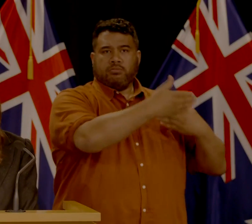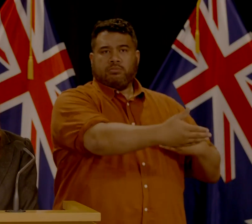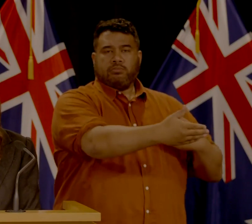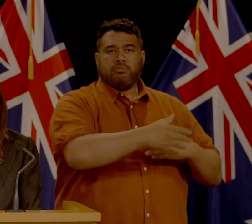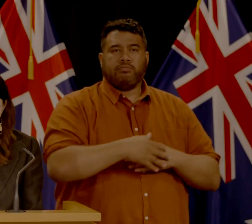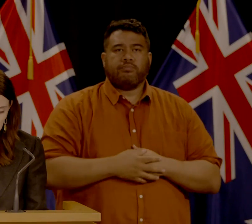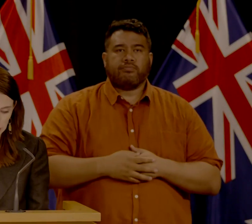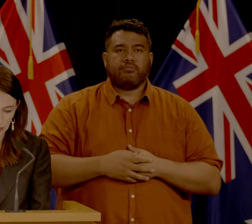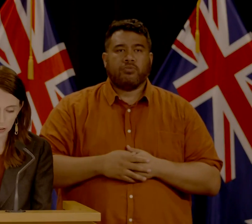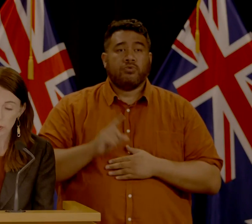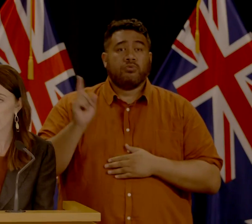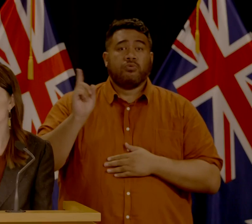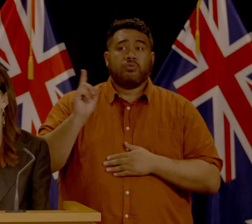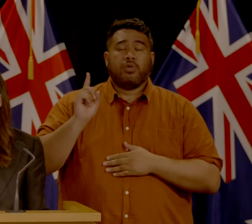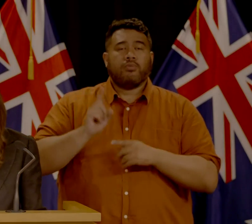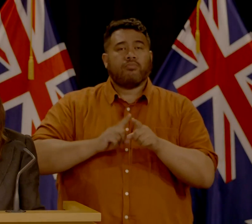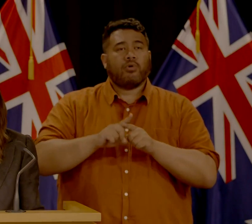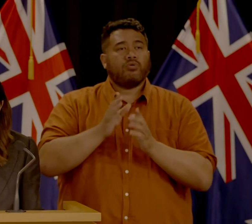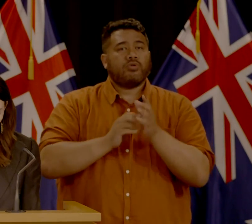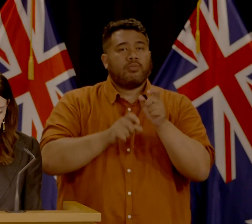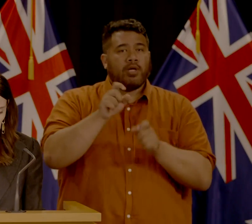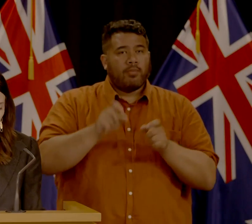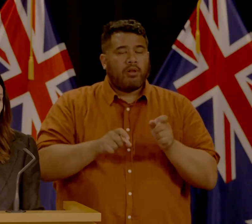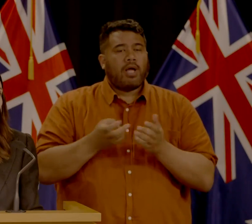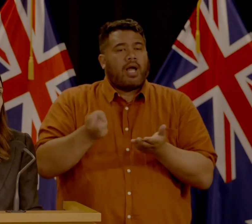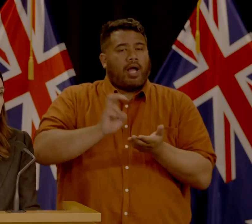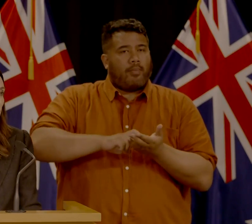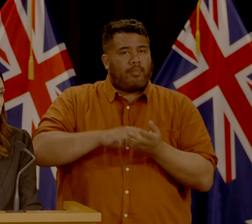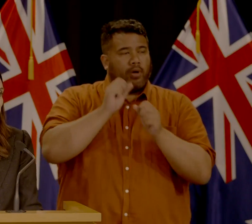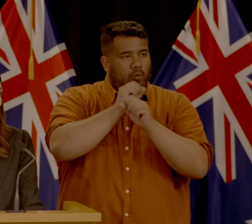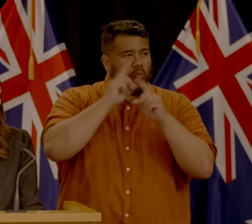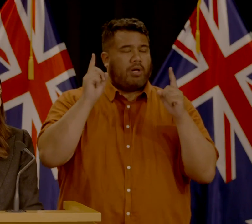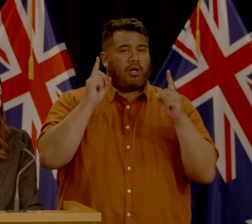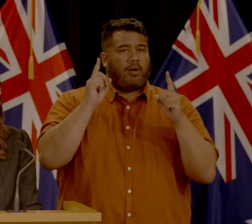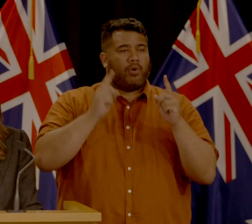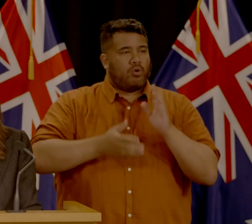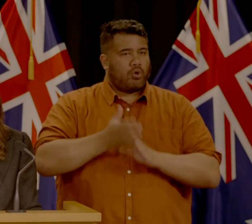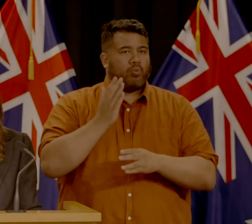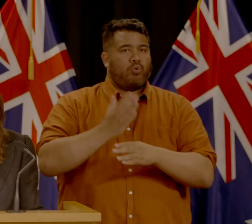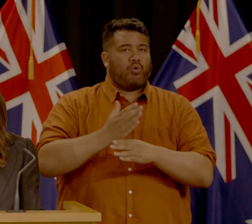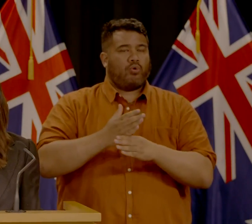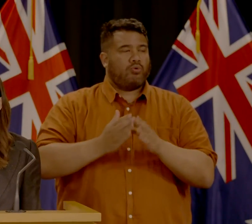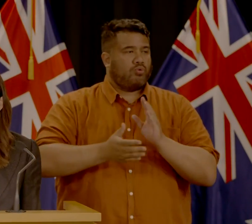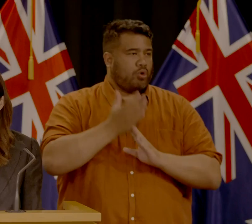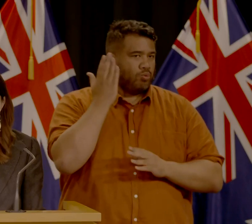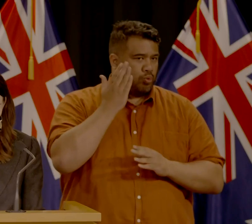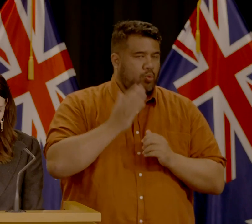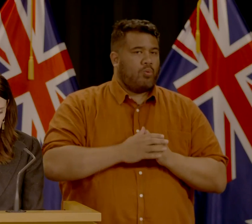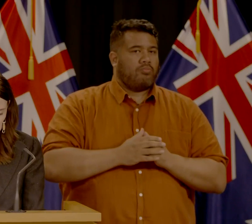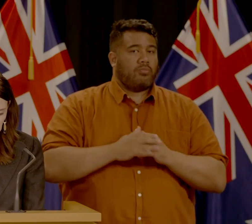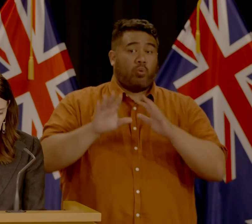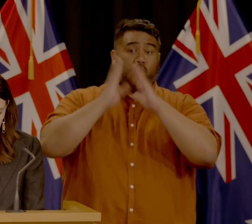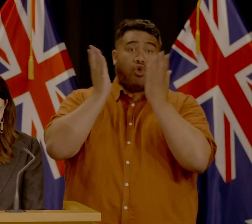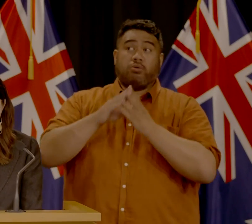Today, most people in New Zealand were able to get up and go to work. This is not necessarily the case around the